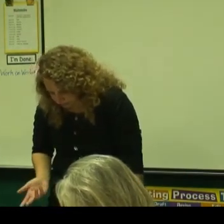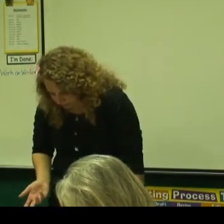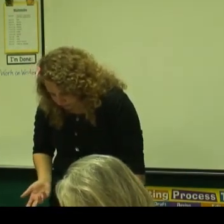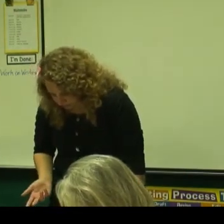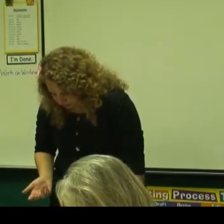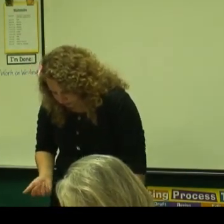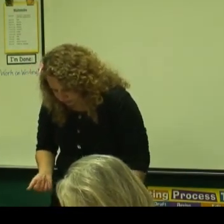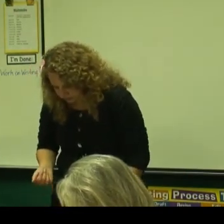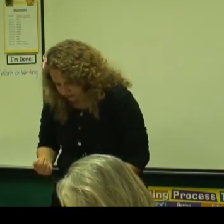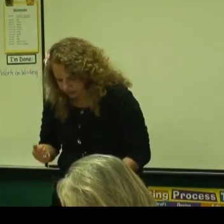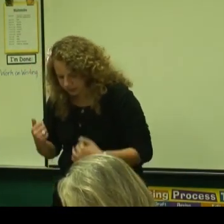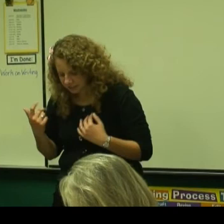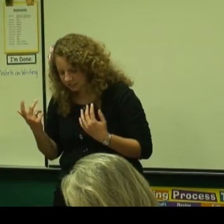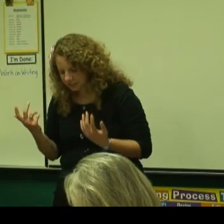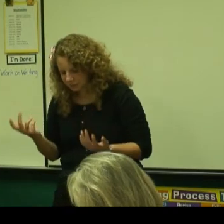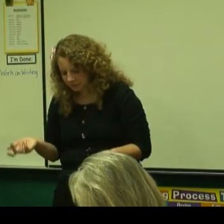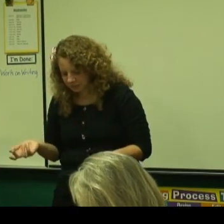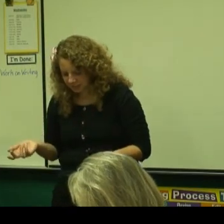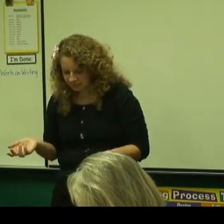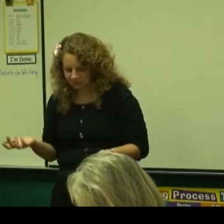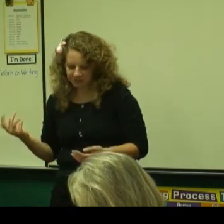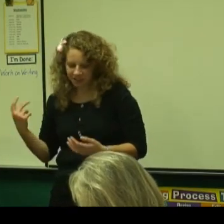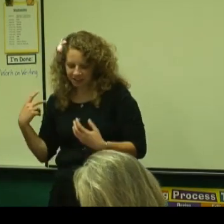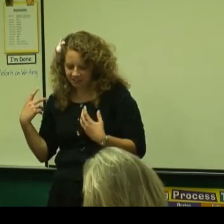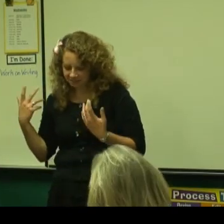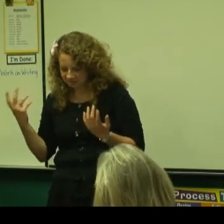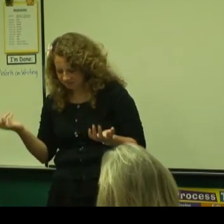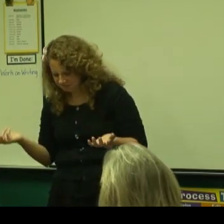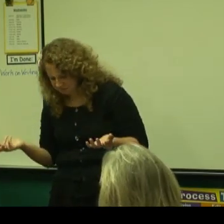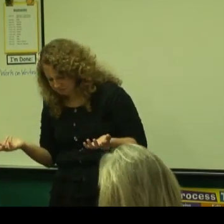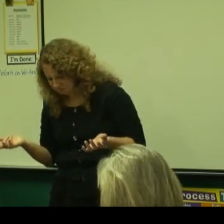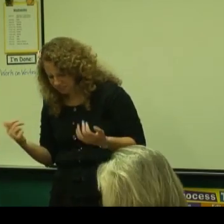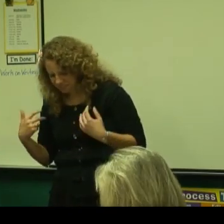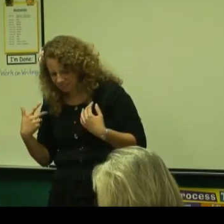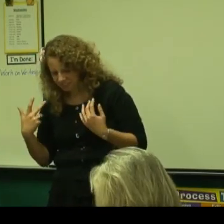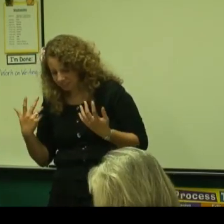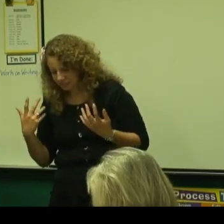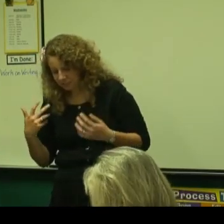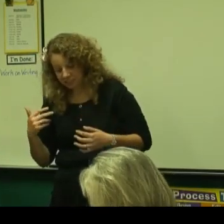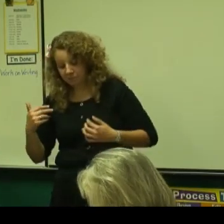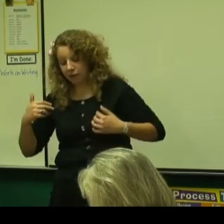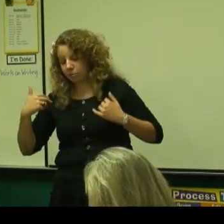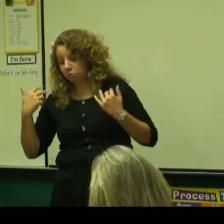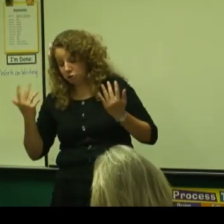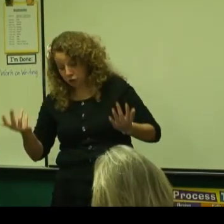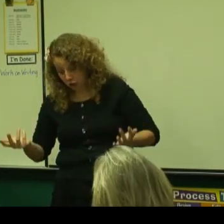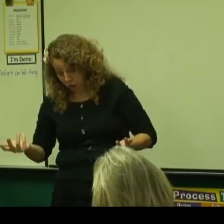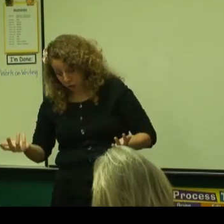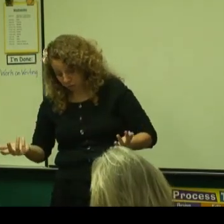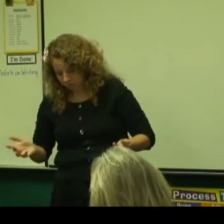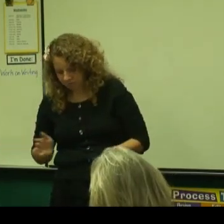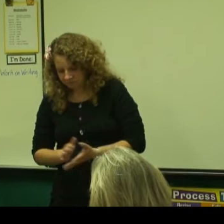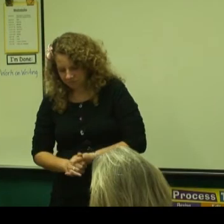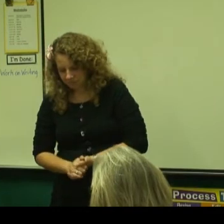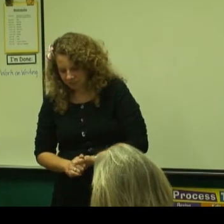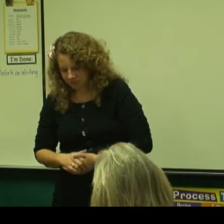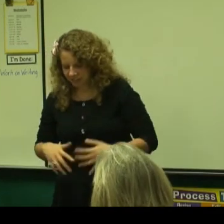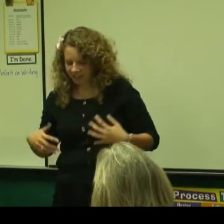So, I don't think that's really a technical sign. I've never seen anybody go, so. It's just kind of